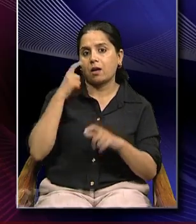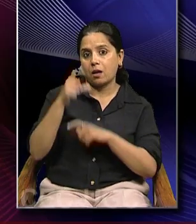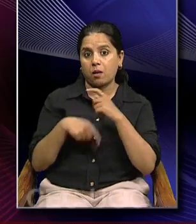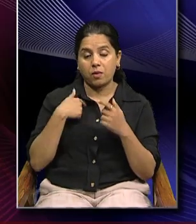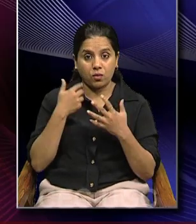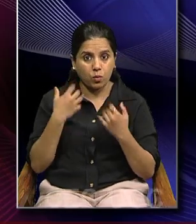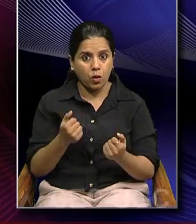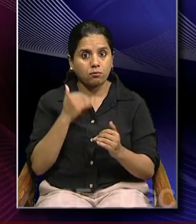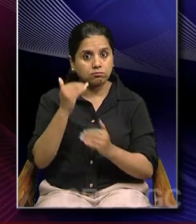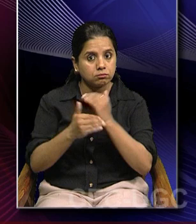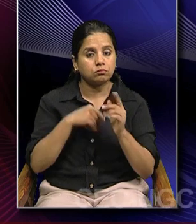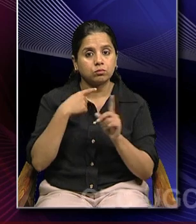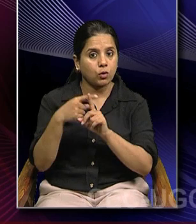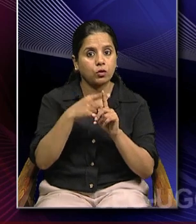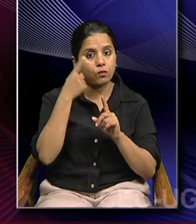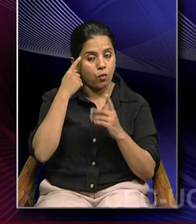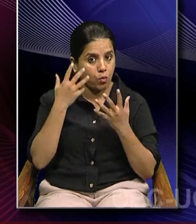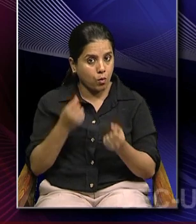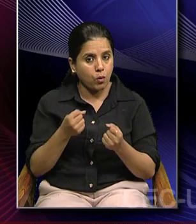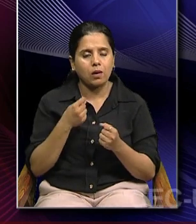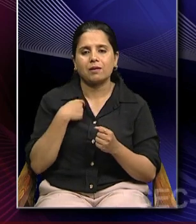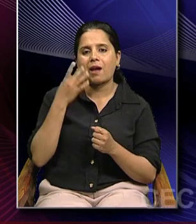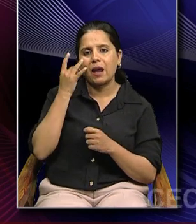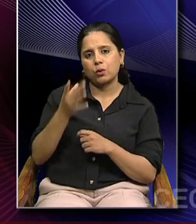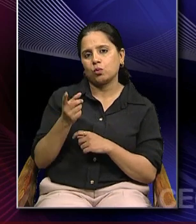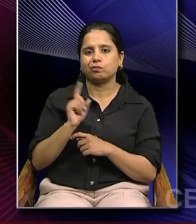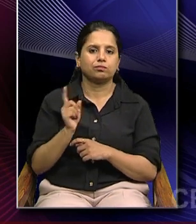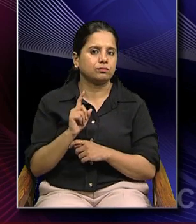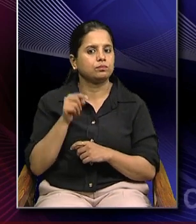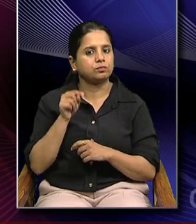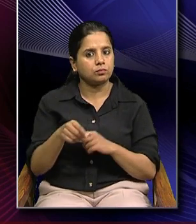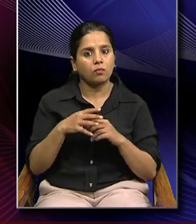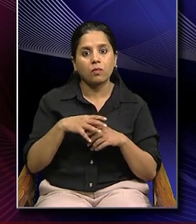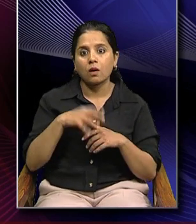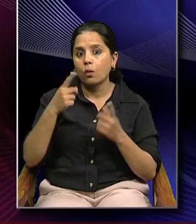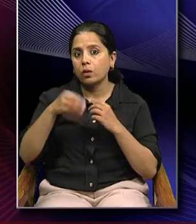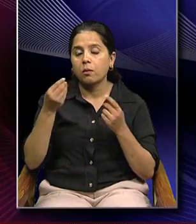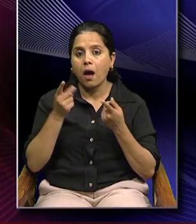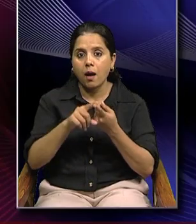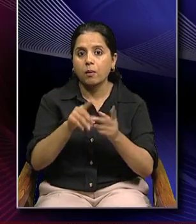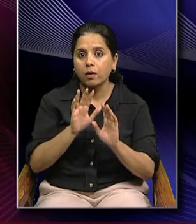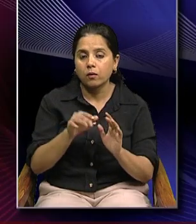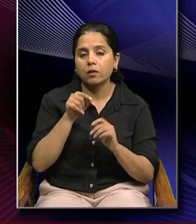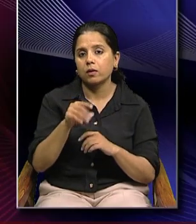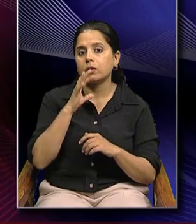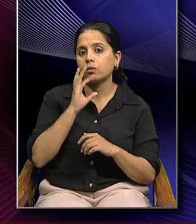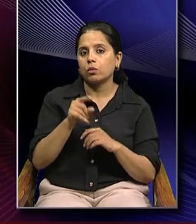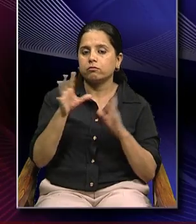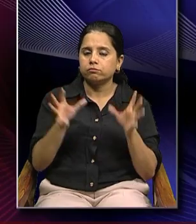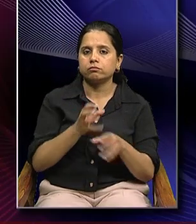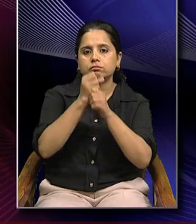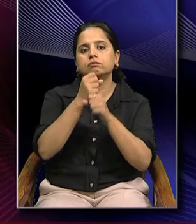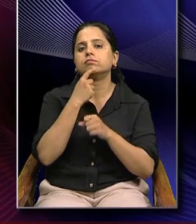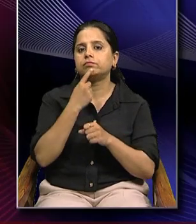wish to thrive and survive for long. So, I cannot ignore those external consequences. This is what is the crux of